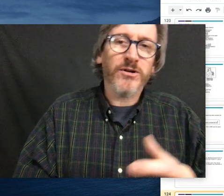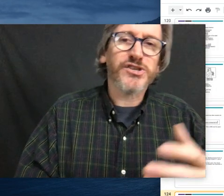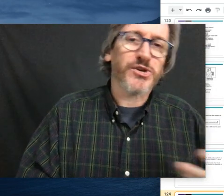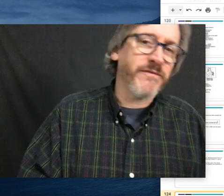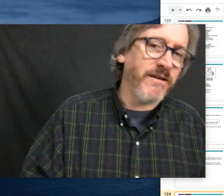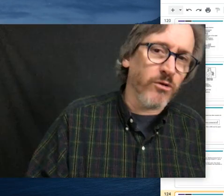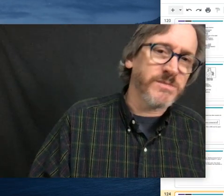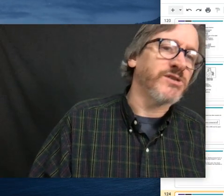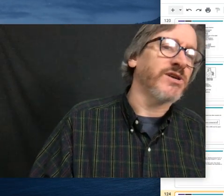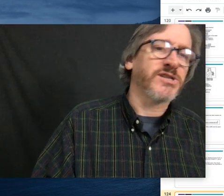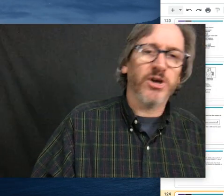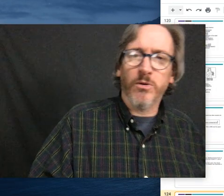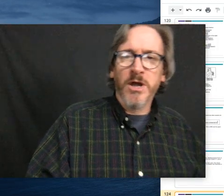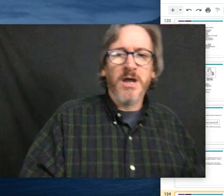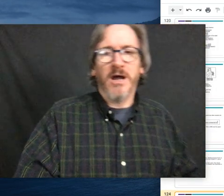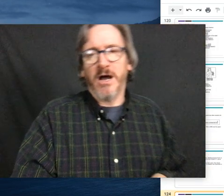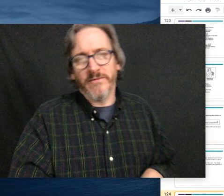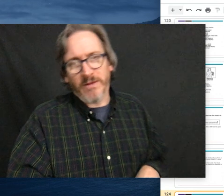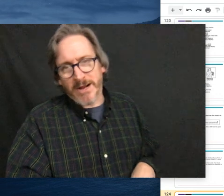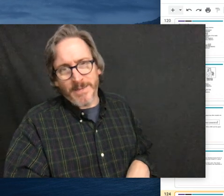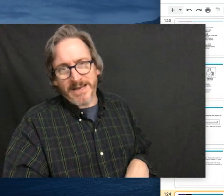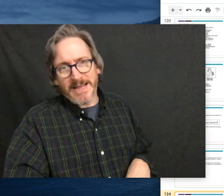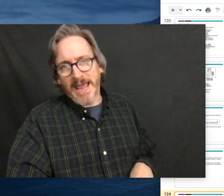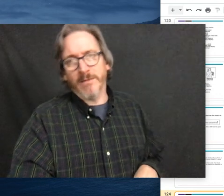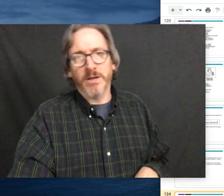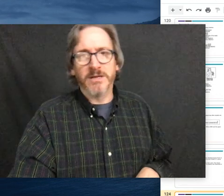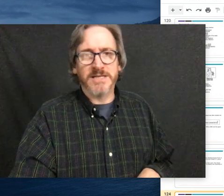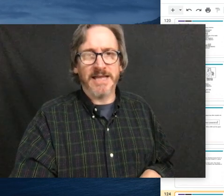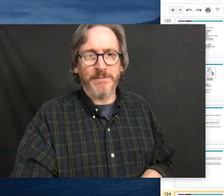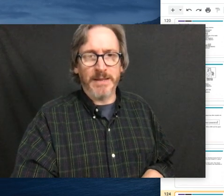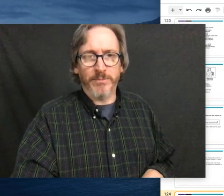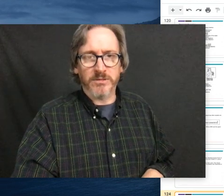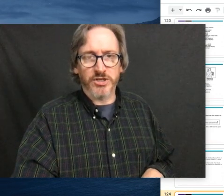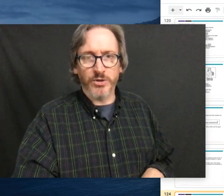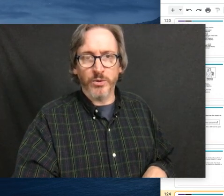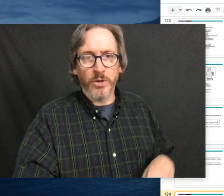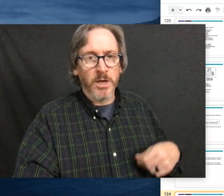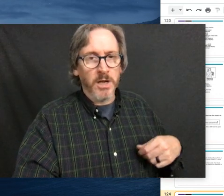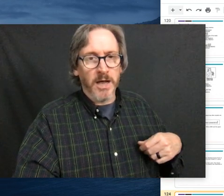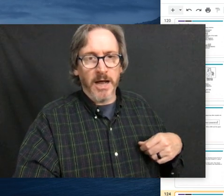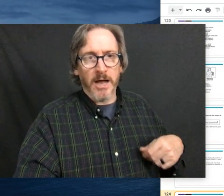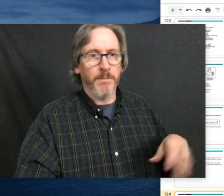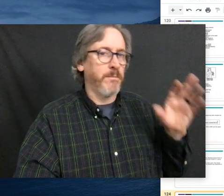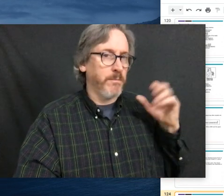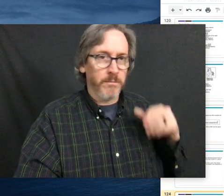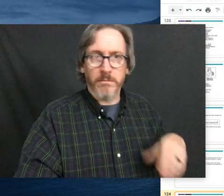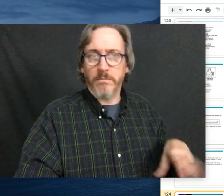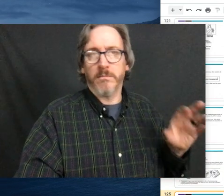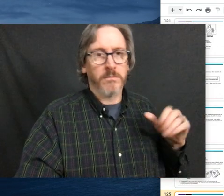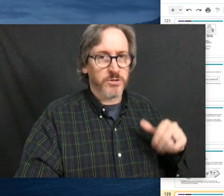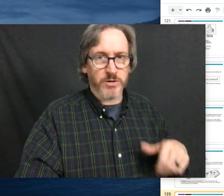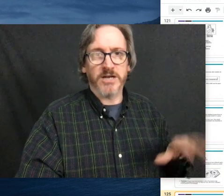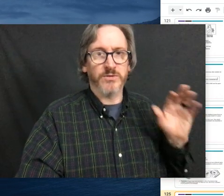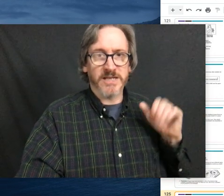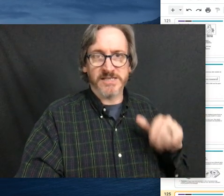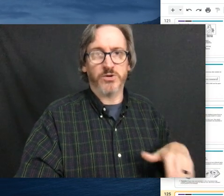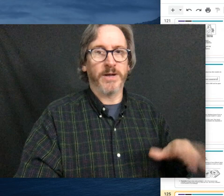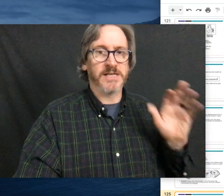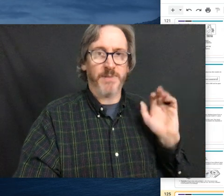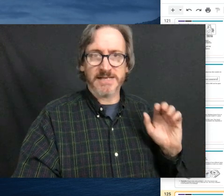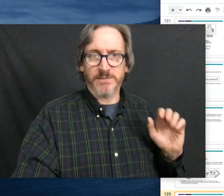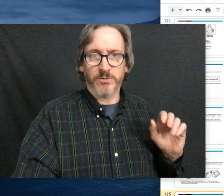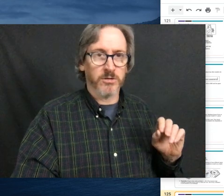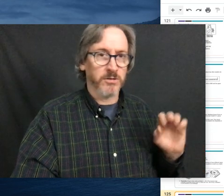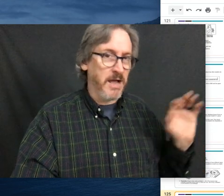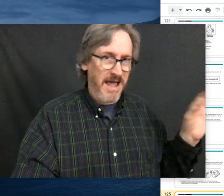And there's survey forms. There's also, they recommend a game to get people to try to do things as quick